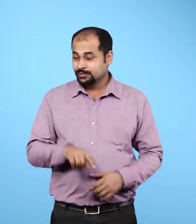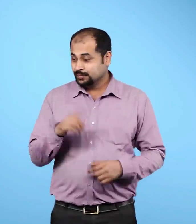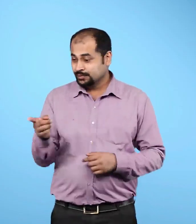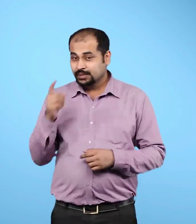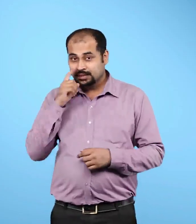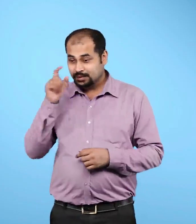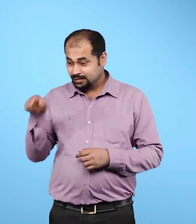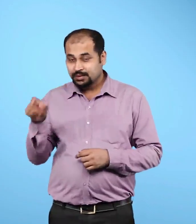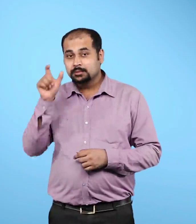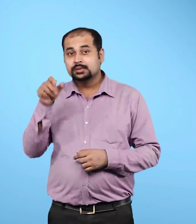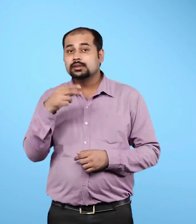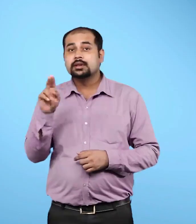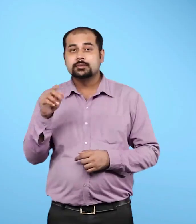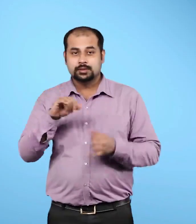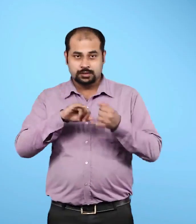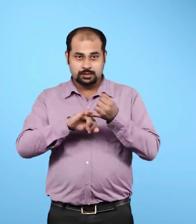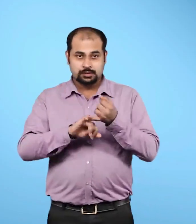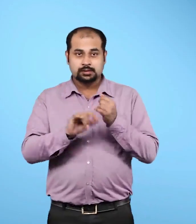Sukhi has 16 bangles.